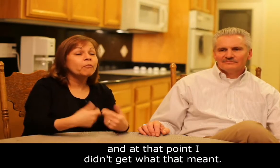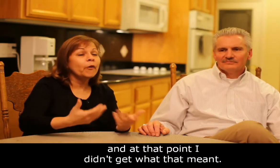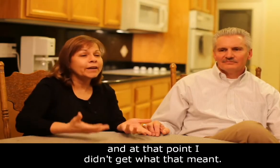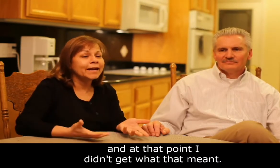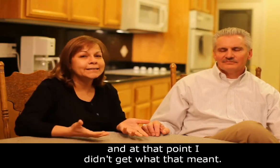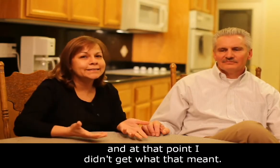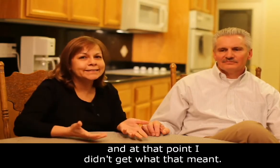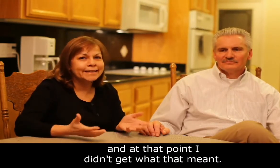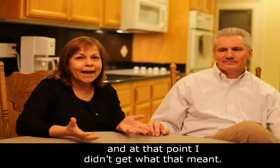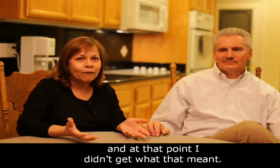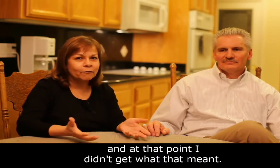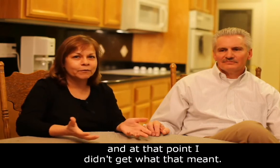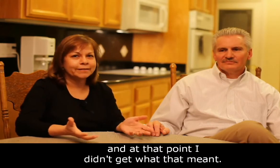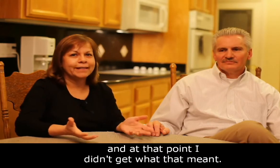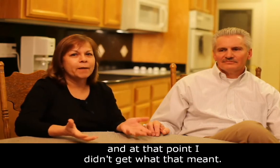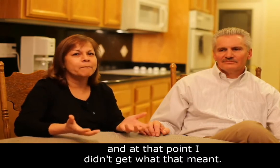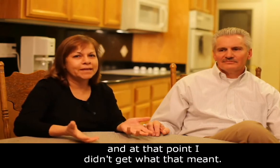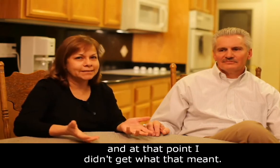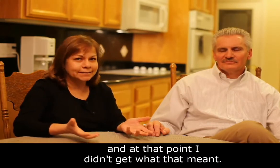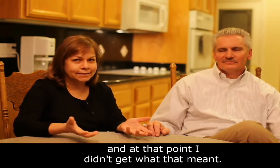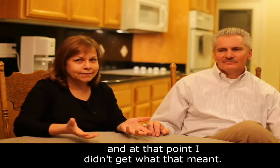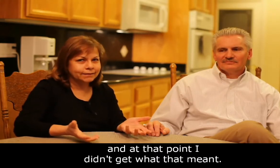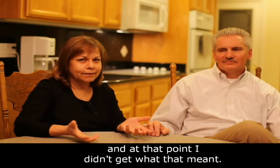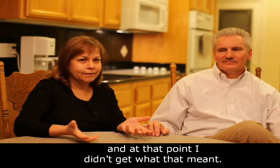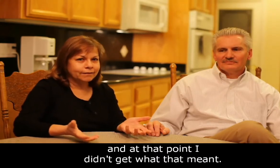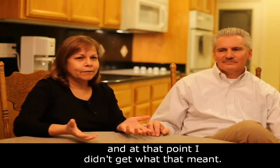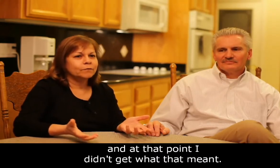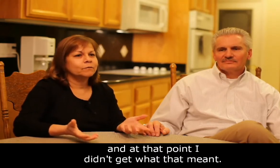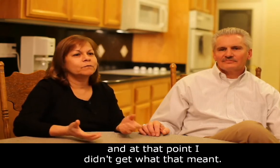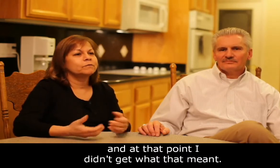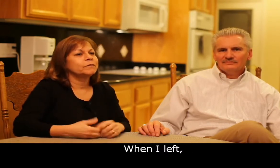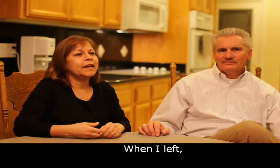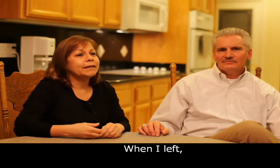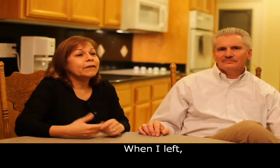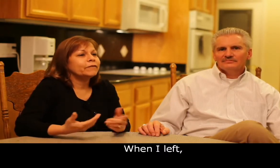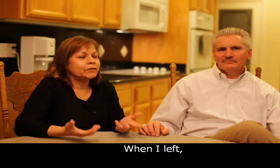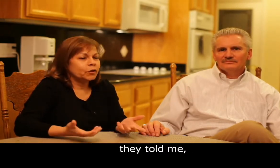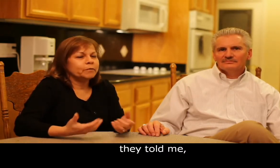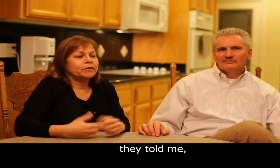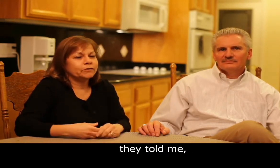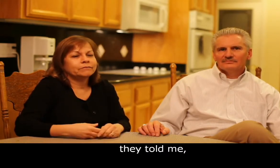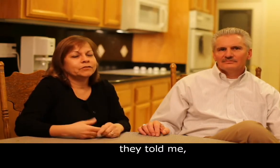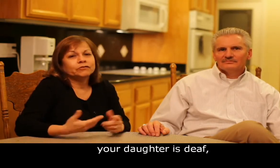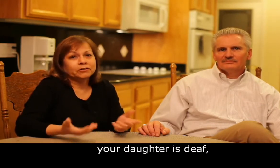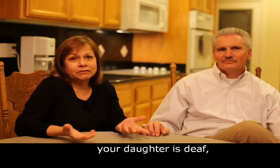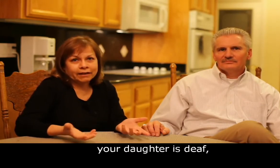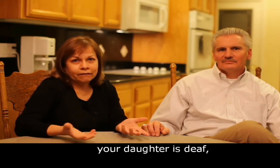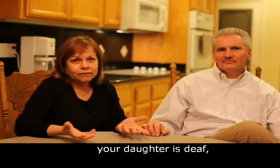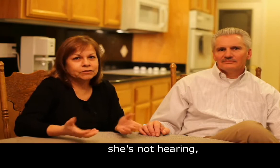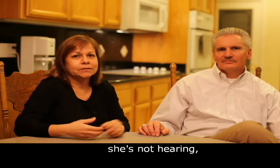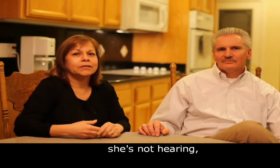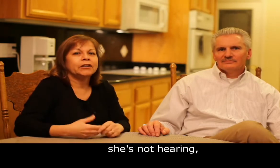point, I didn't get what that meant. When I left, they told me, your daughter's deaf, she's not